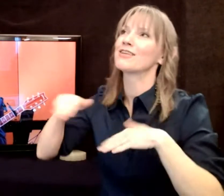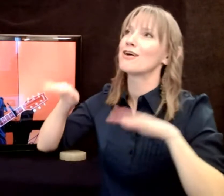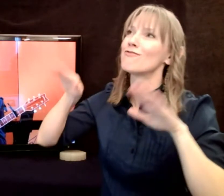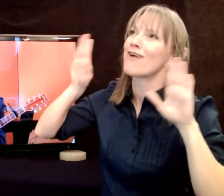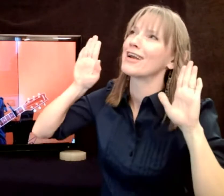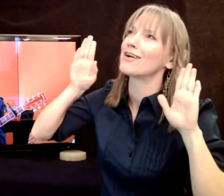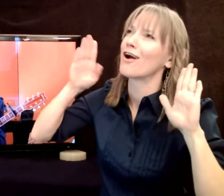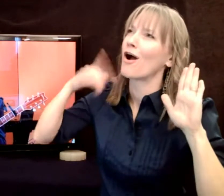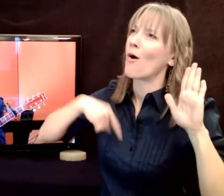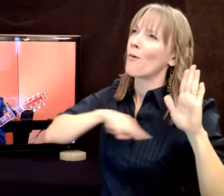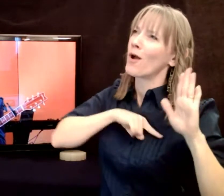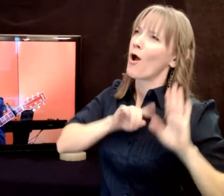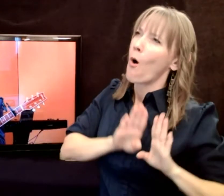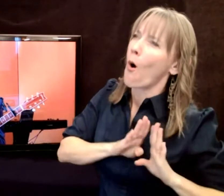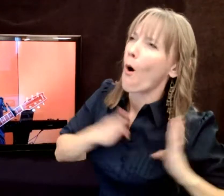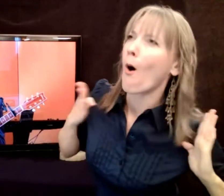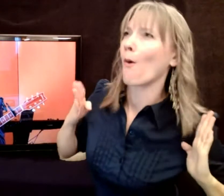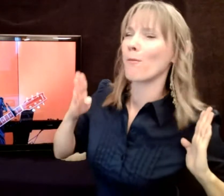We open to it,